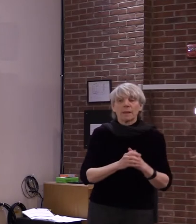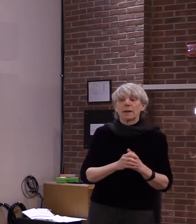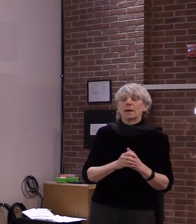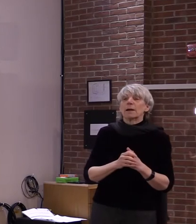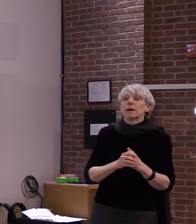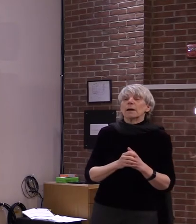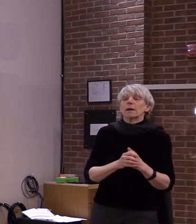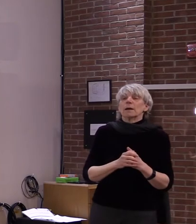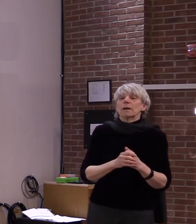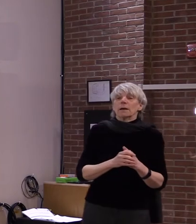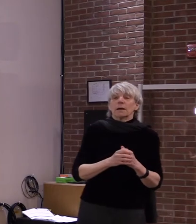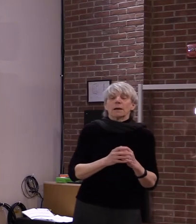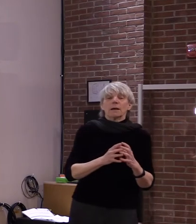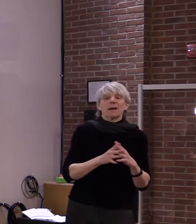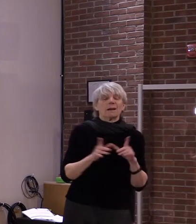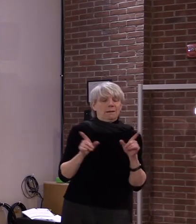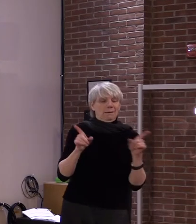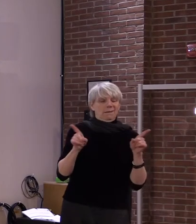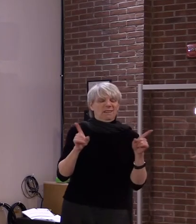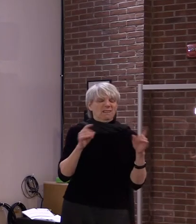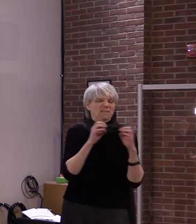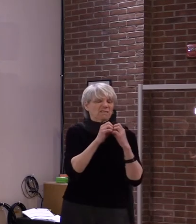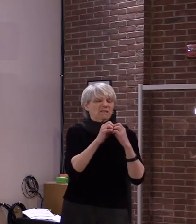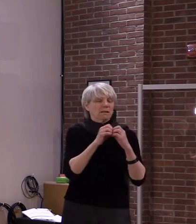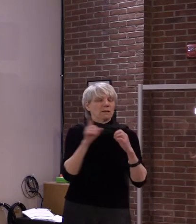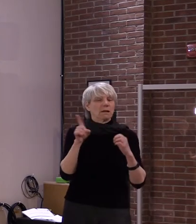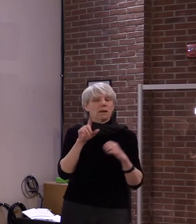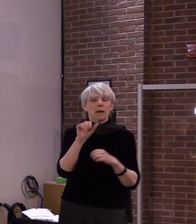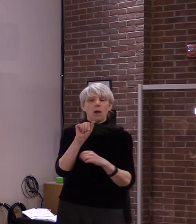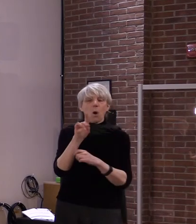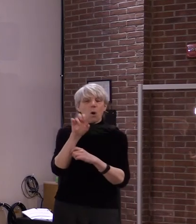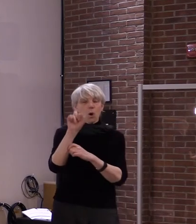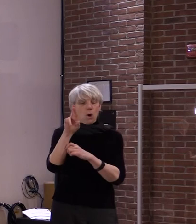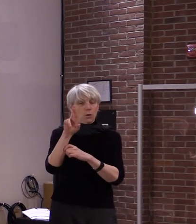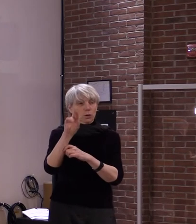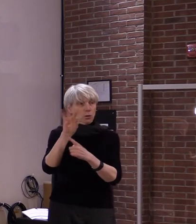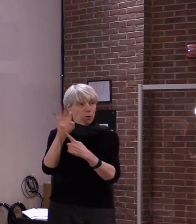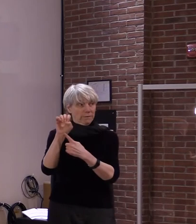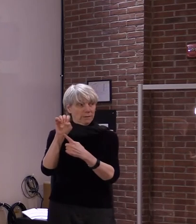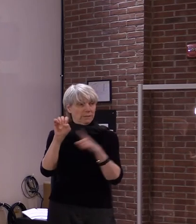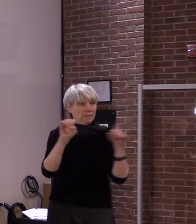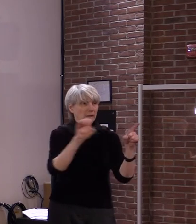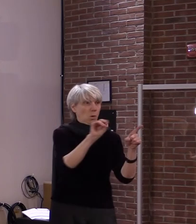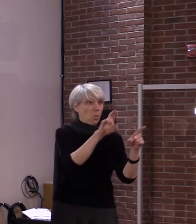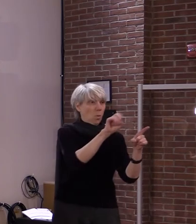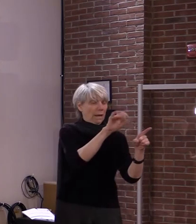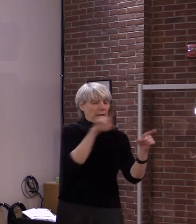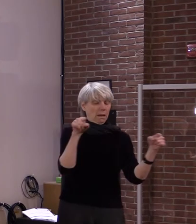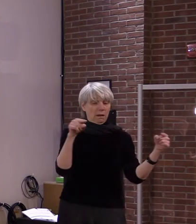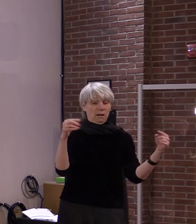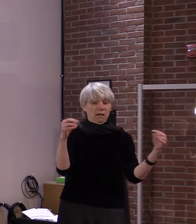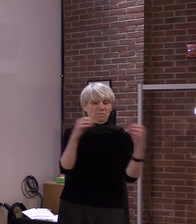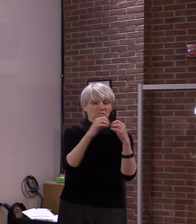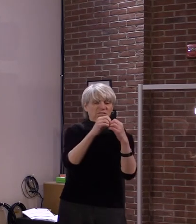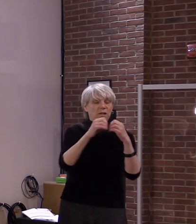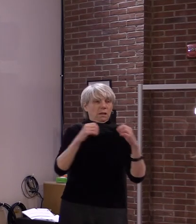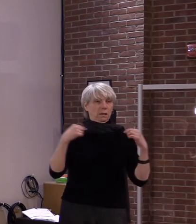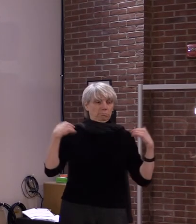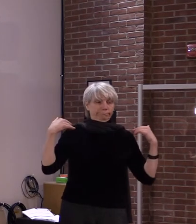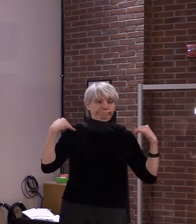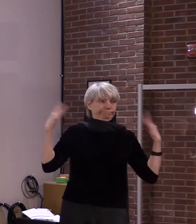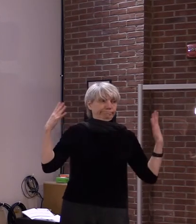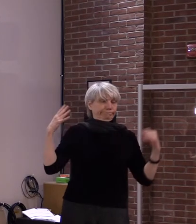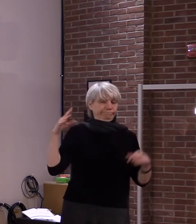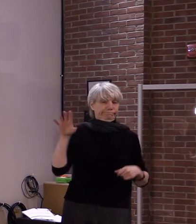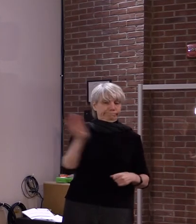off this is a squabble between the auditor's office in one care vermont we're going to stay out of this this is